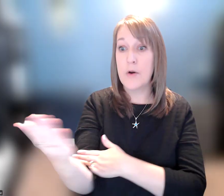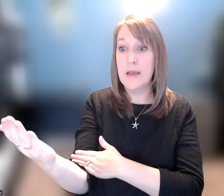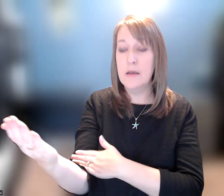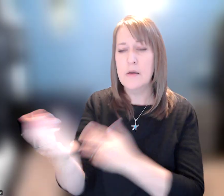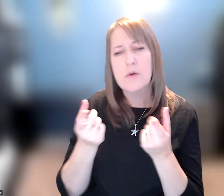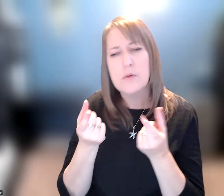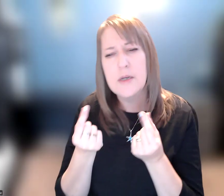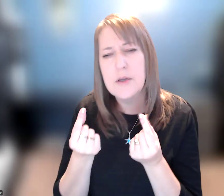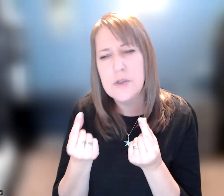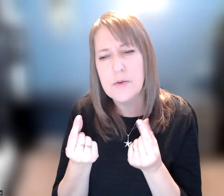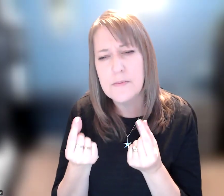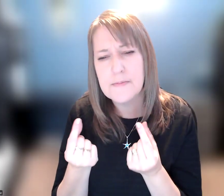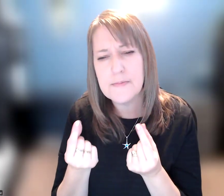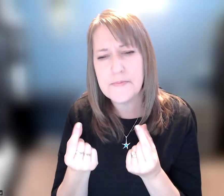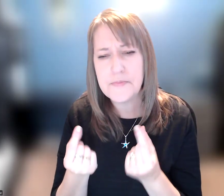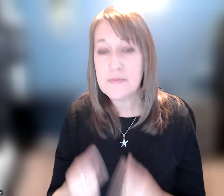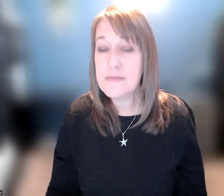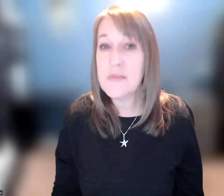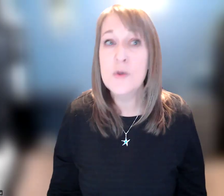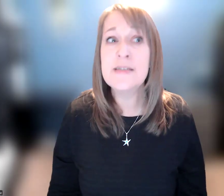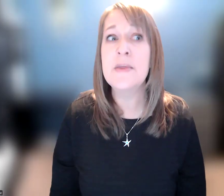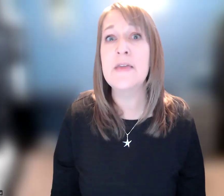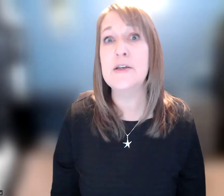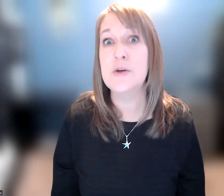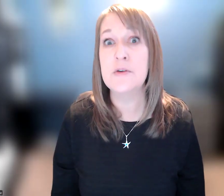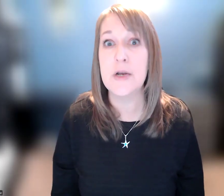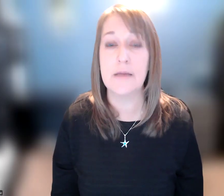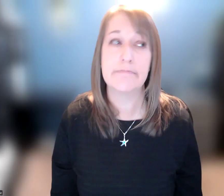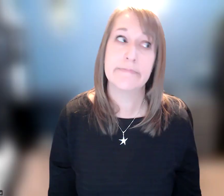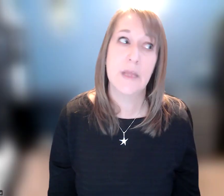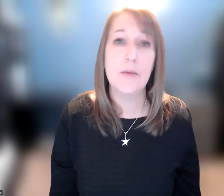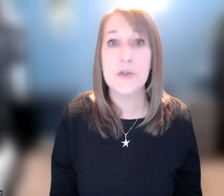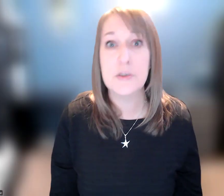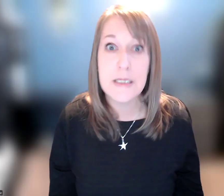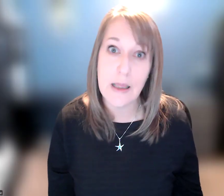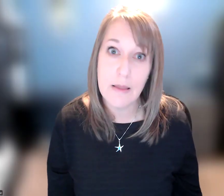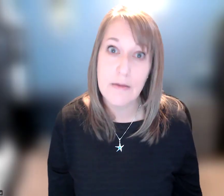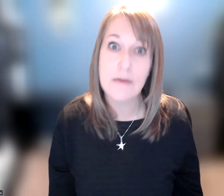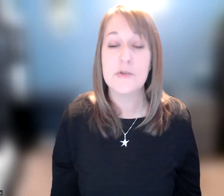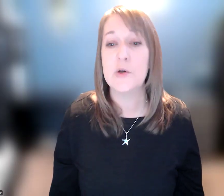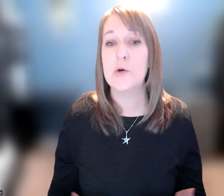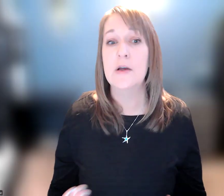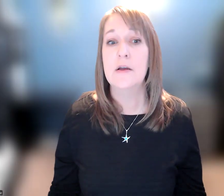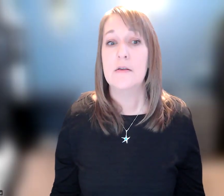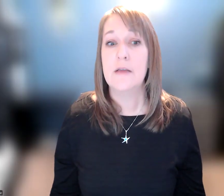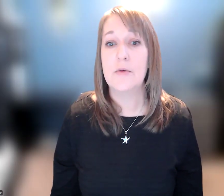morning, what do you do? What's something that you do every morning? I brush my teeth. So that